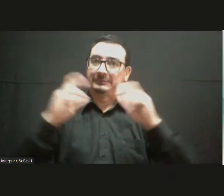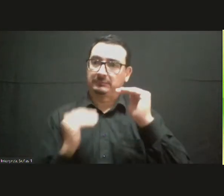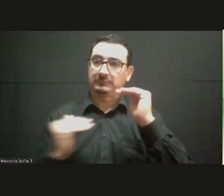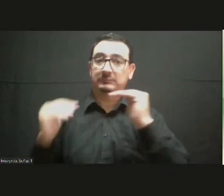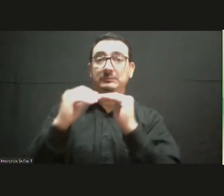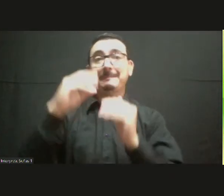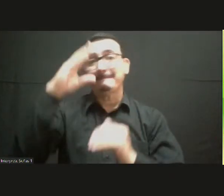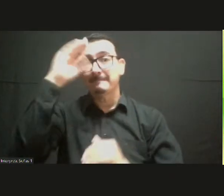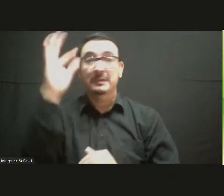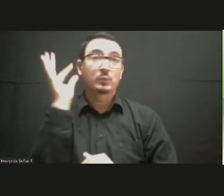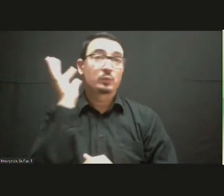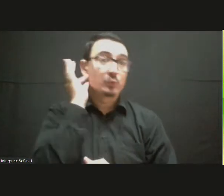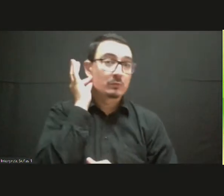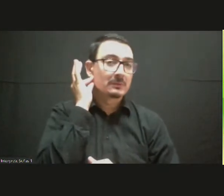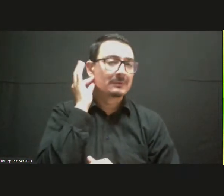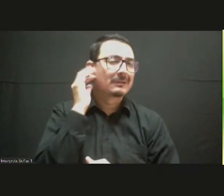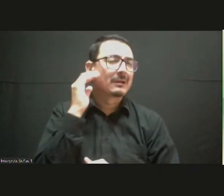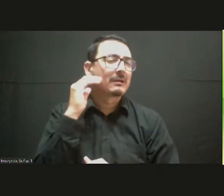in the sustainability